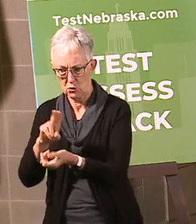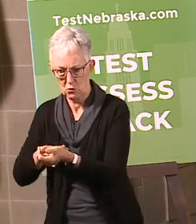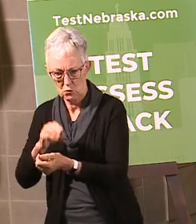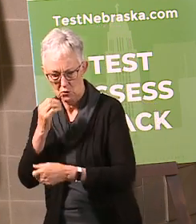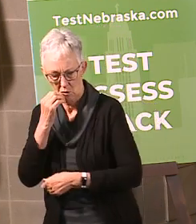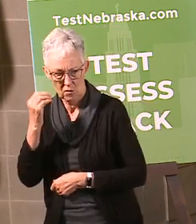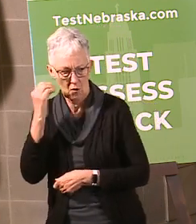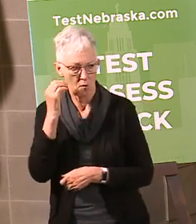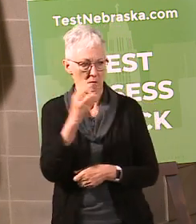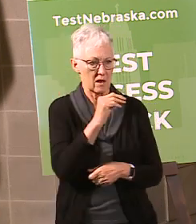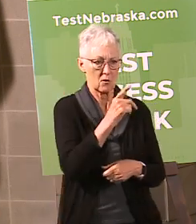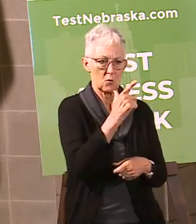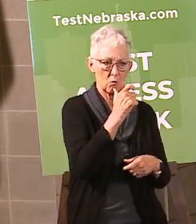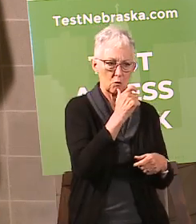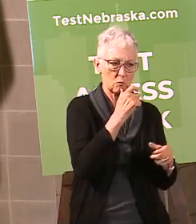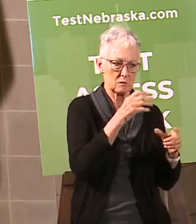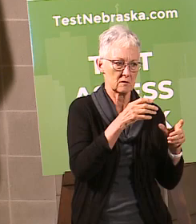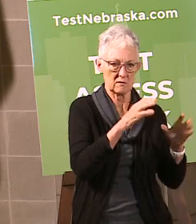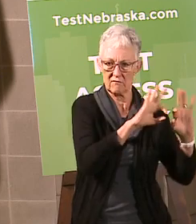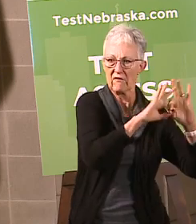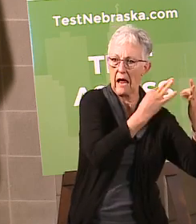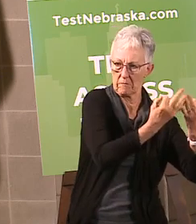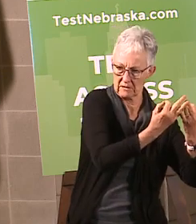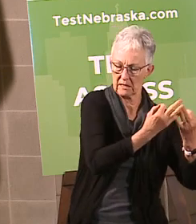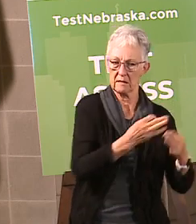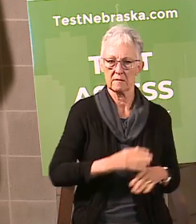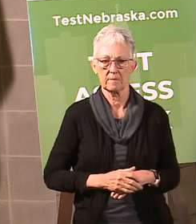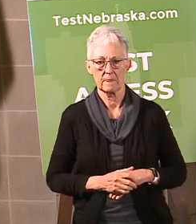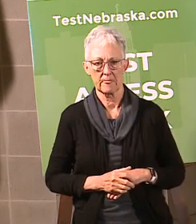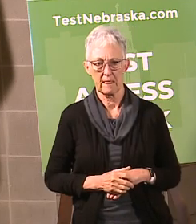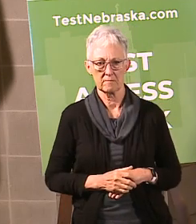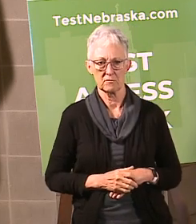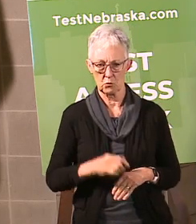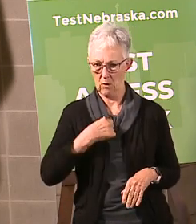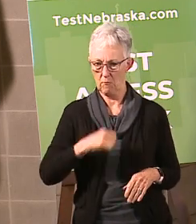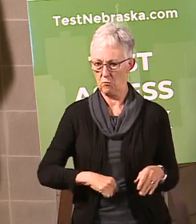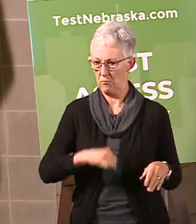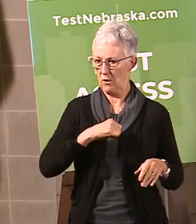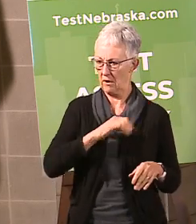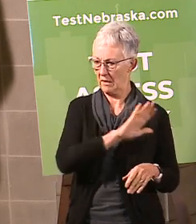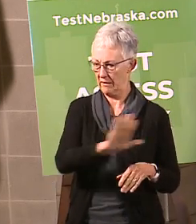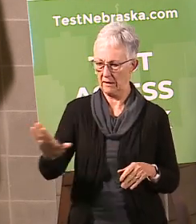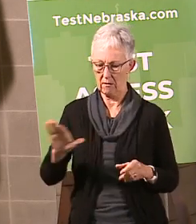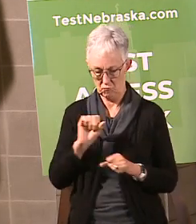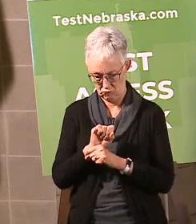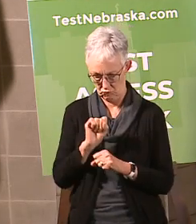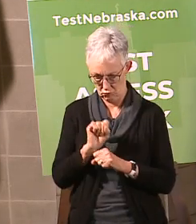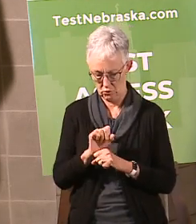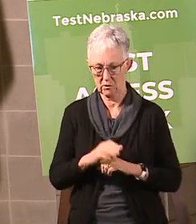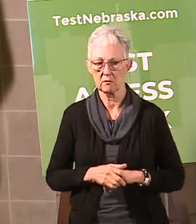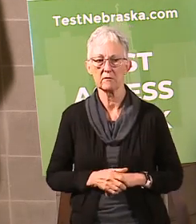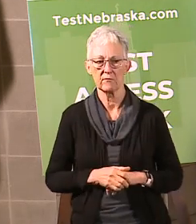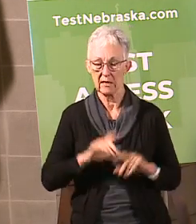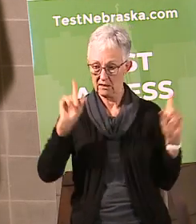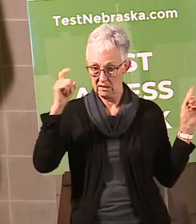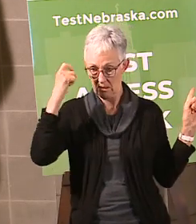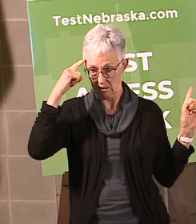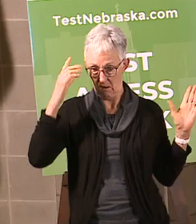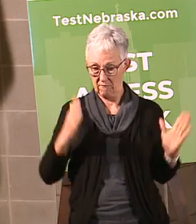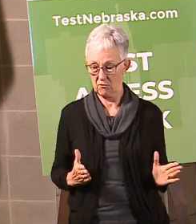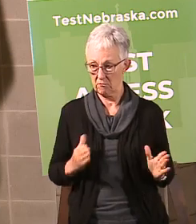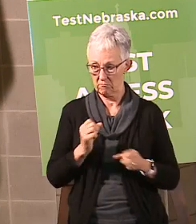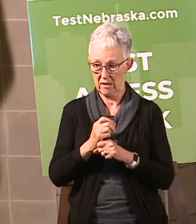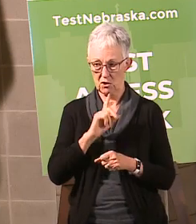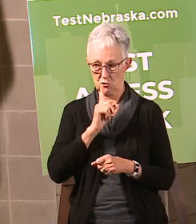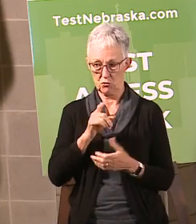skilled nursing care and assisted living care. Whether it be from the governor making sure that we're a high priority from